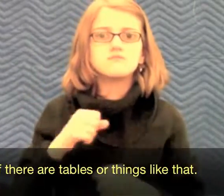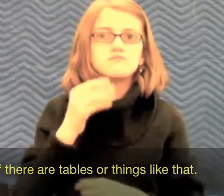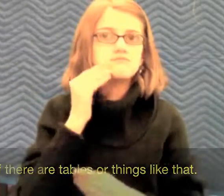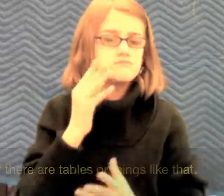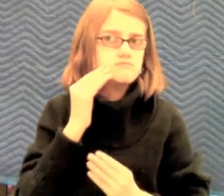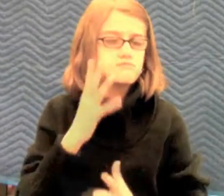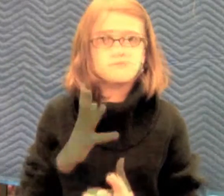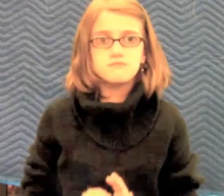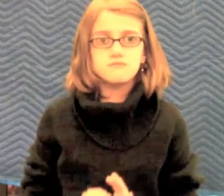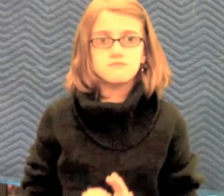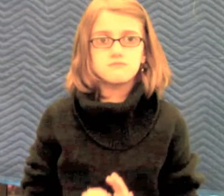things like that.